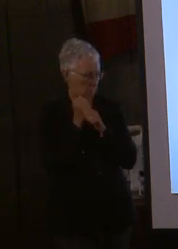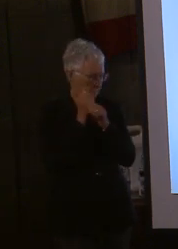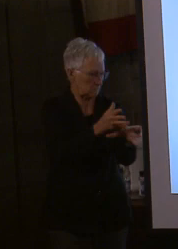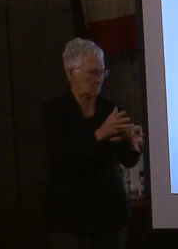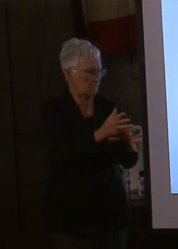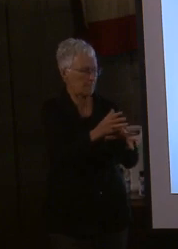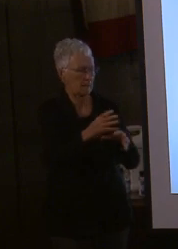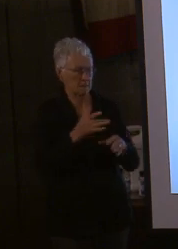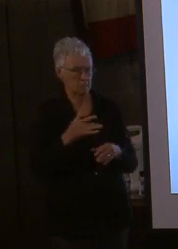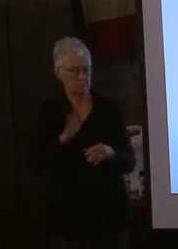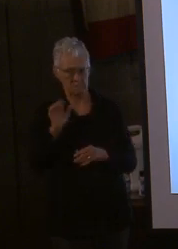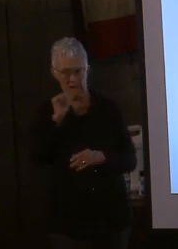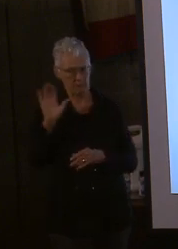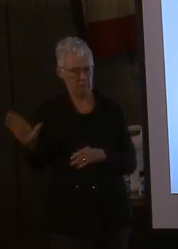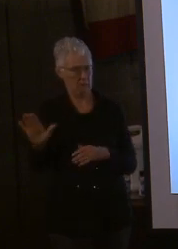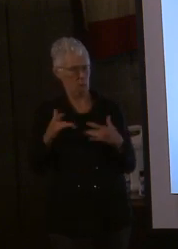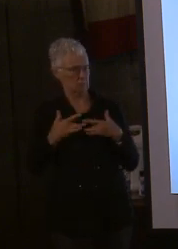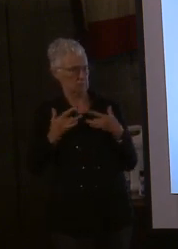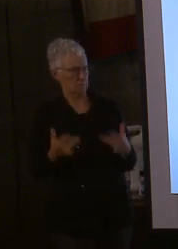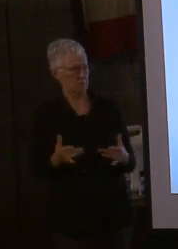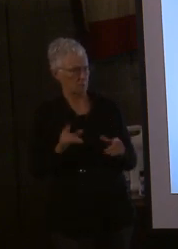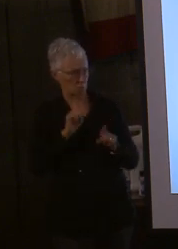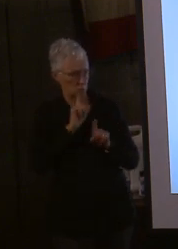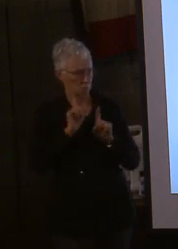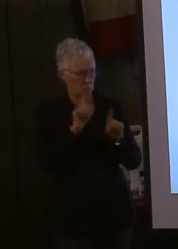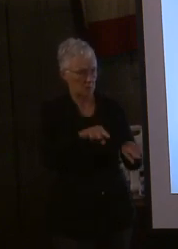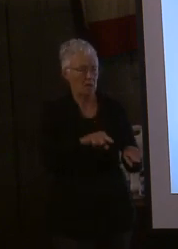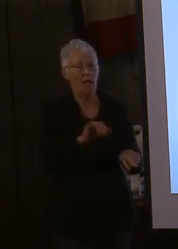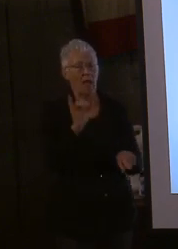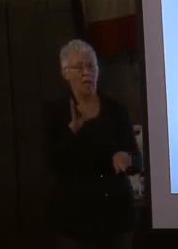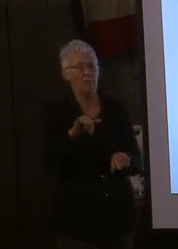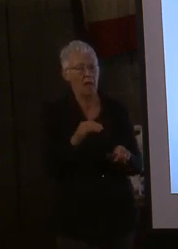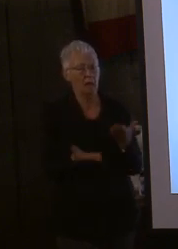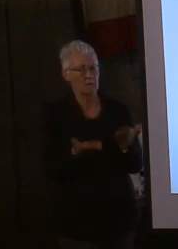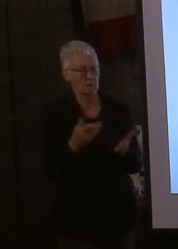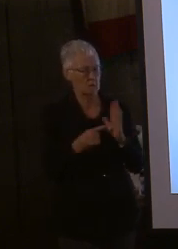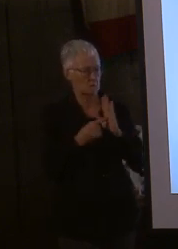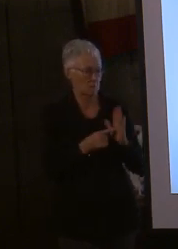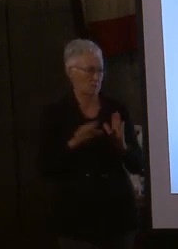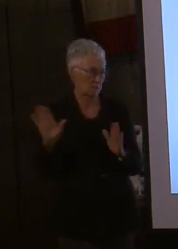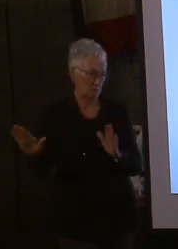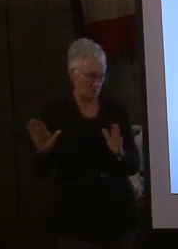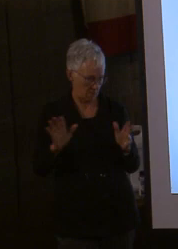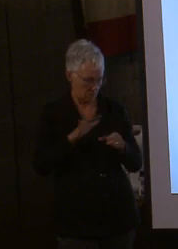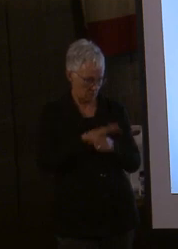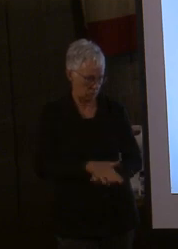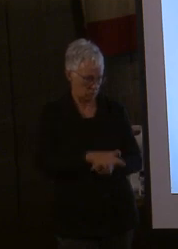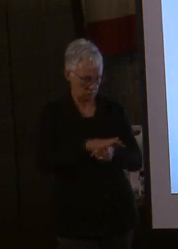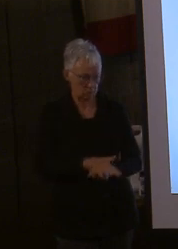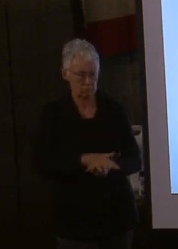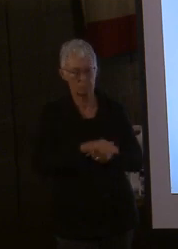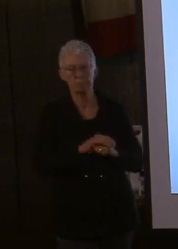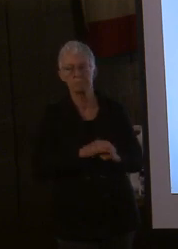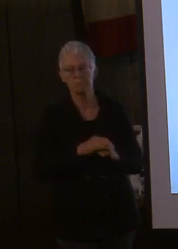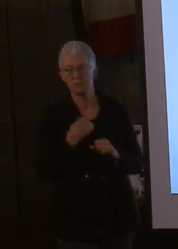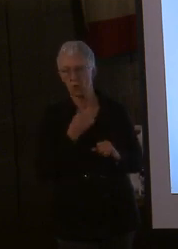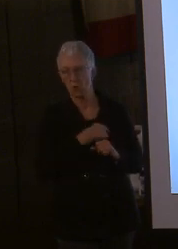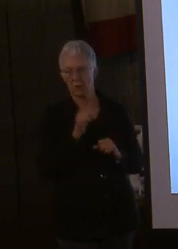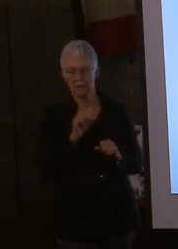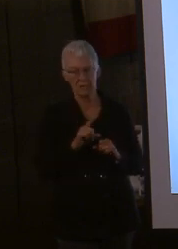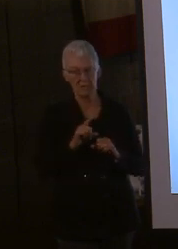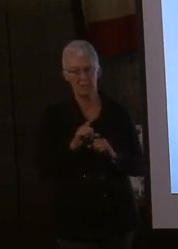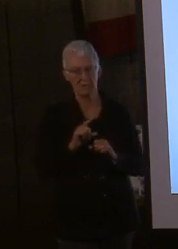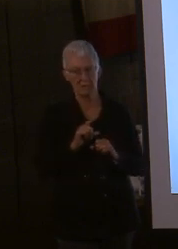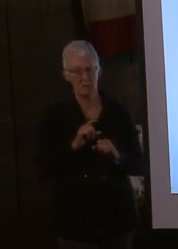them. And those are signs of stress. And so we need to check with each other in terms of how